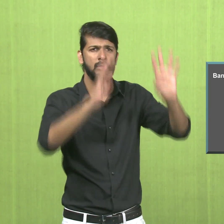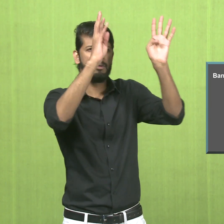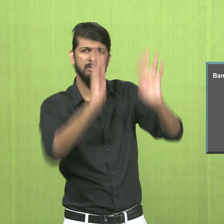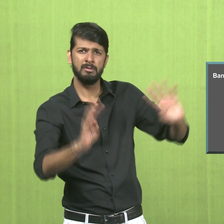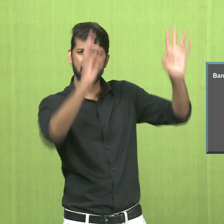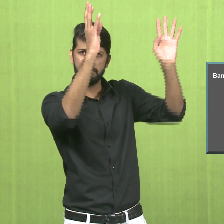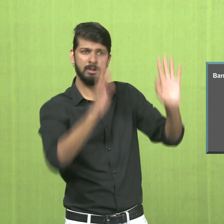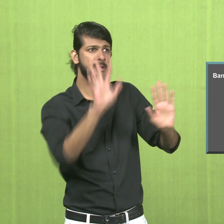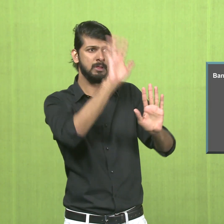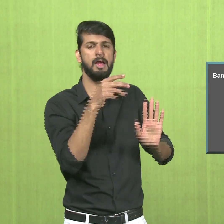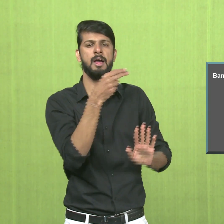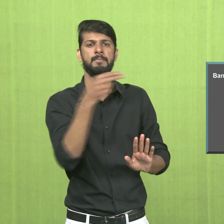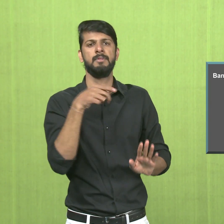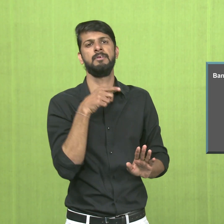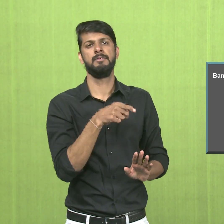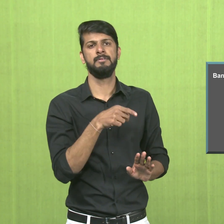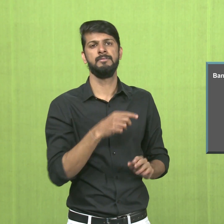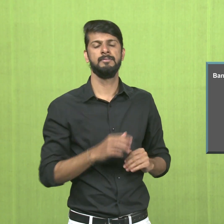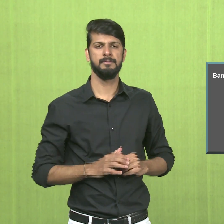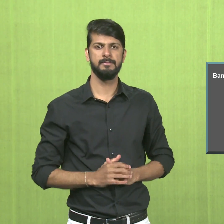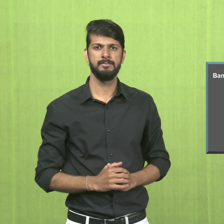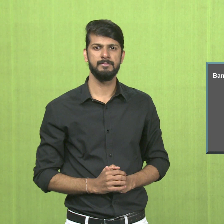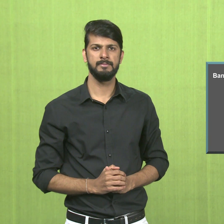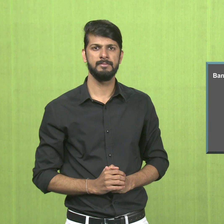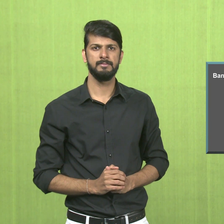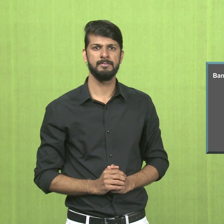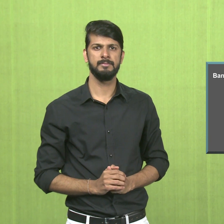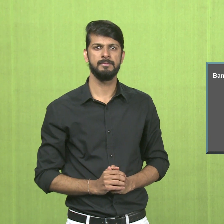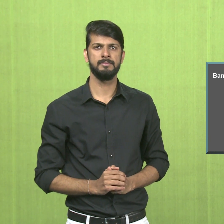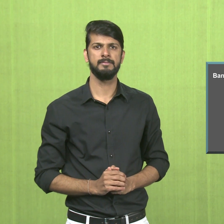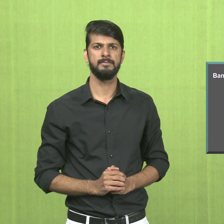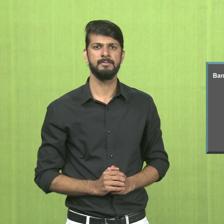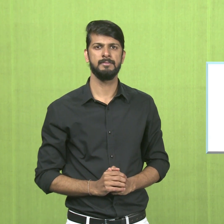a massive tree which has roots from its branches.